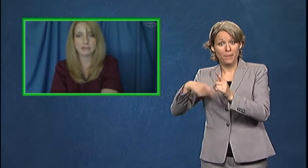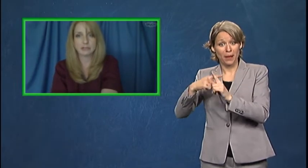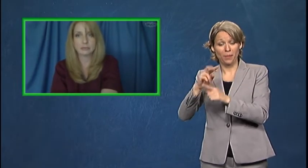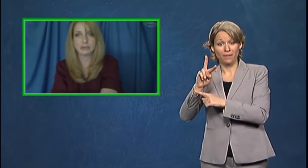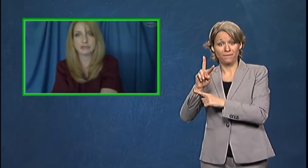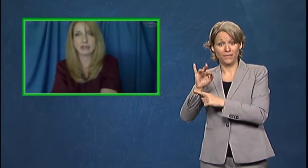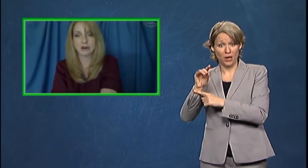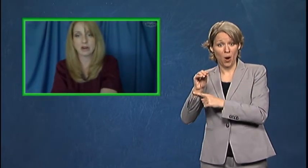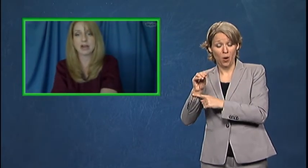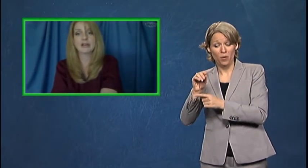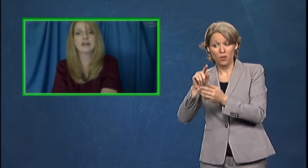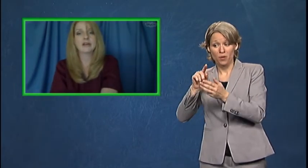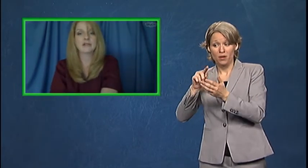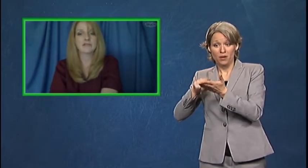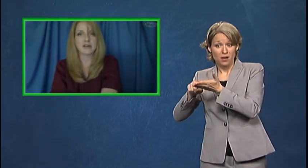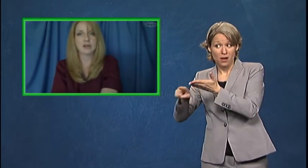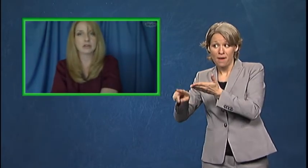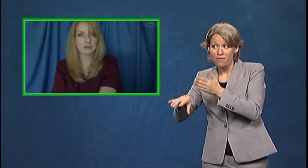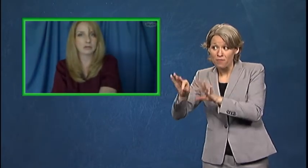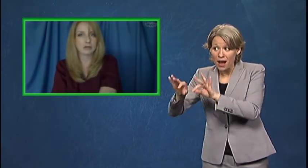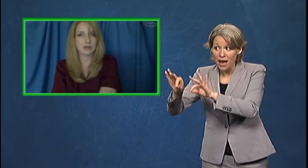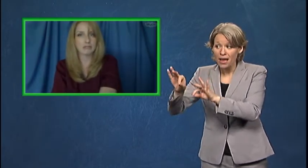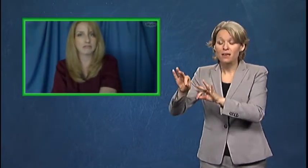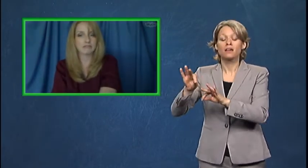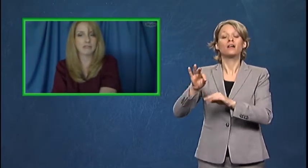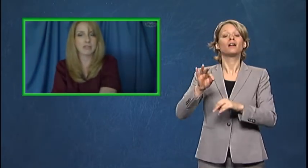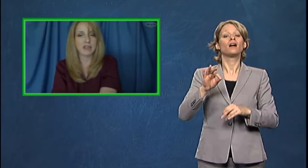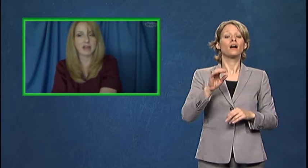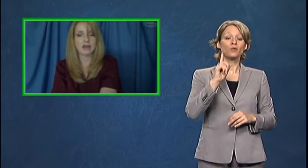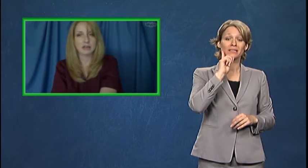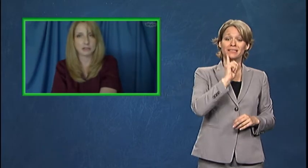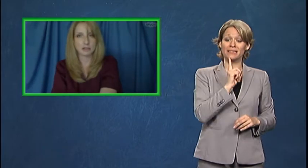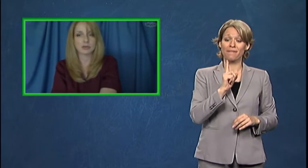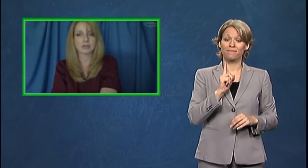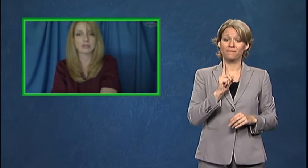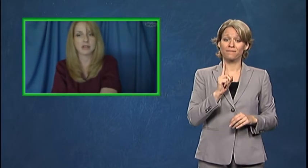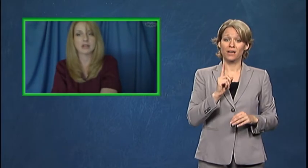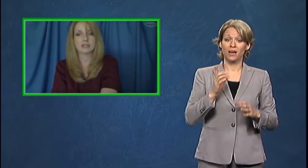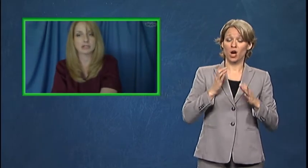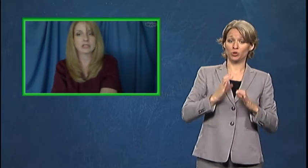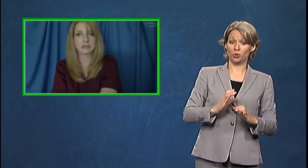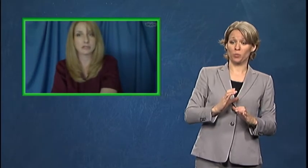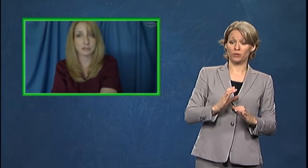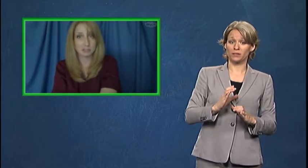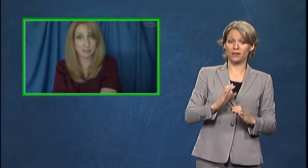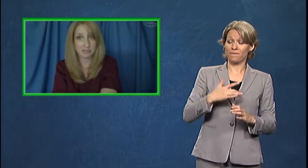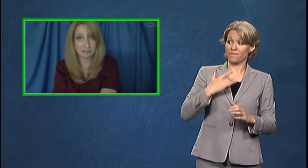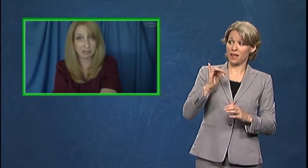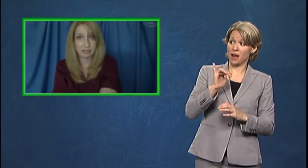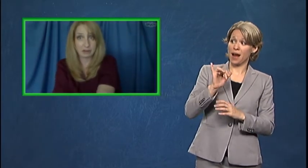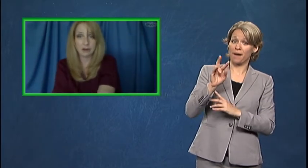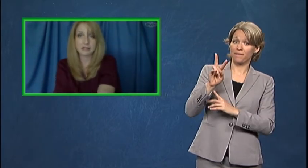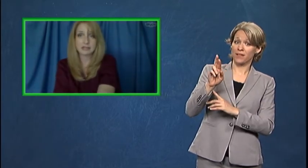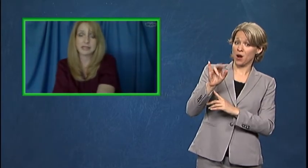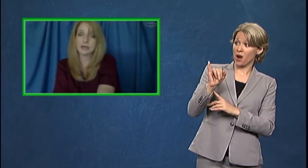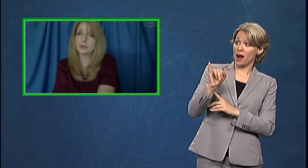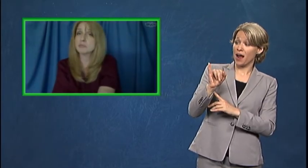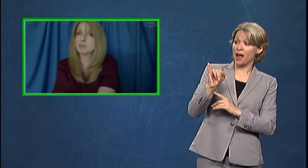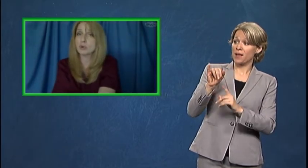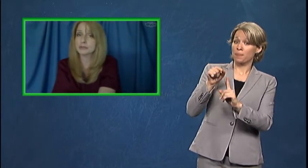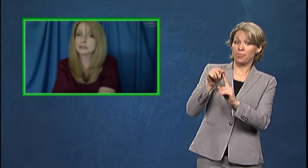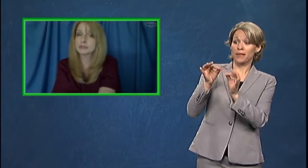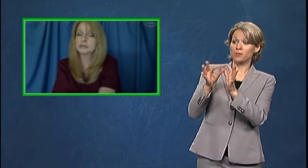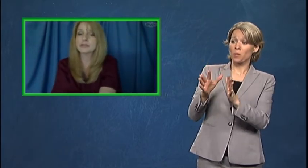deaf consumers of VRI felt that an interpreter with the knowledge and skills for the specific VRI setting